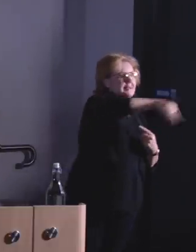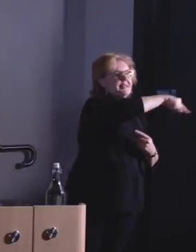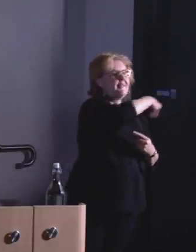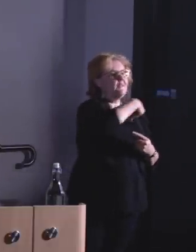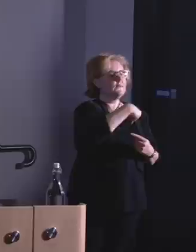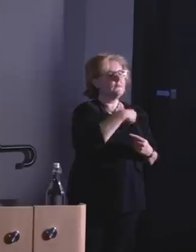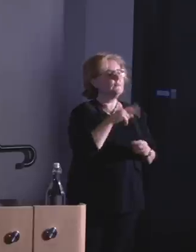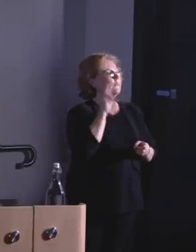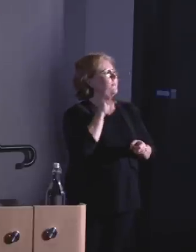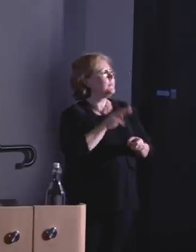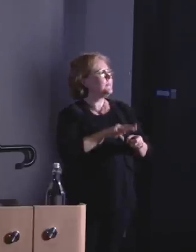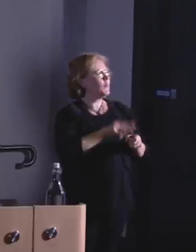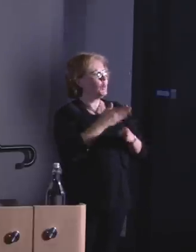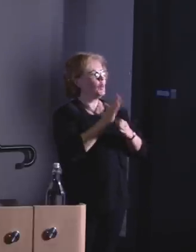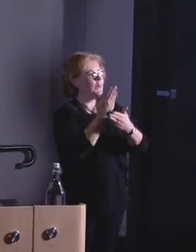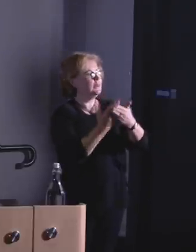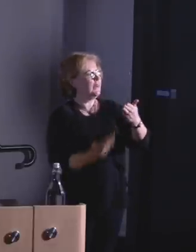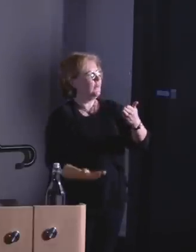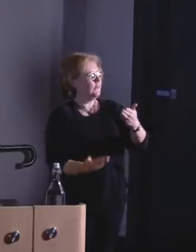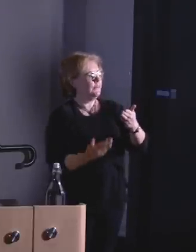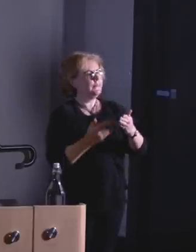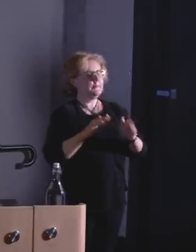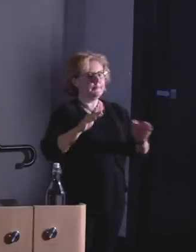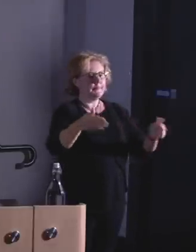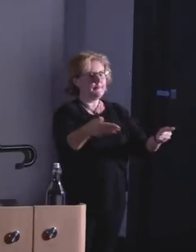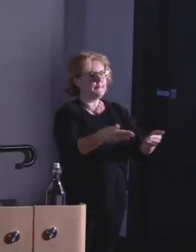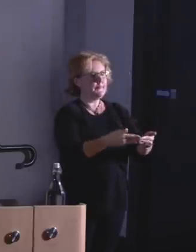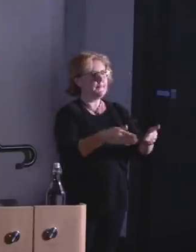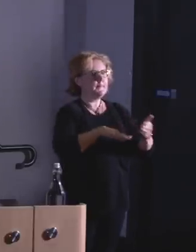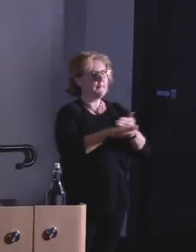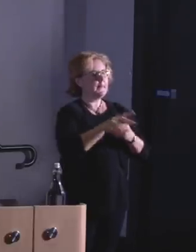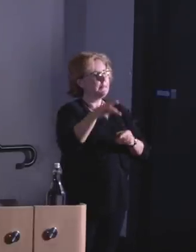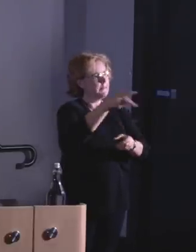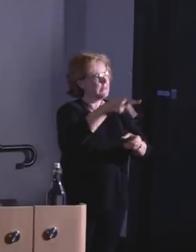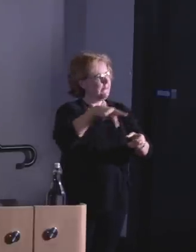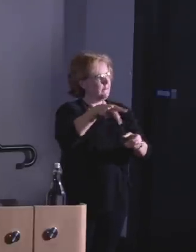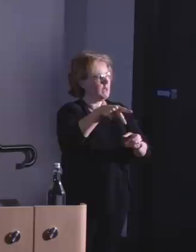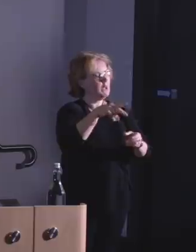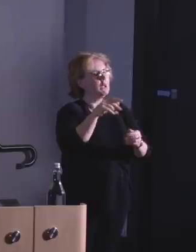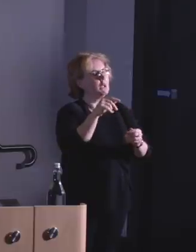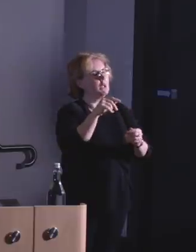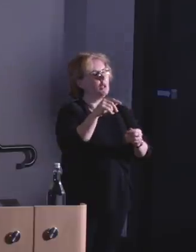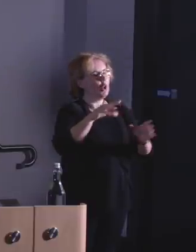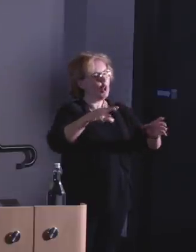new narrative was introduced into our Pacific collective.